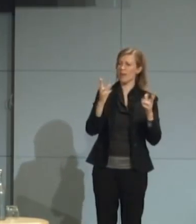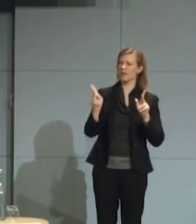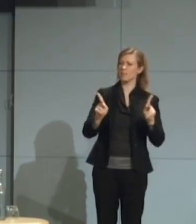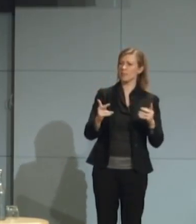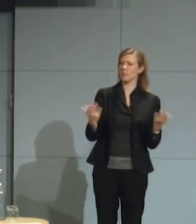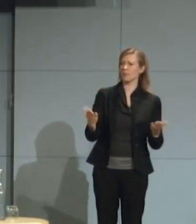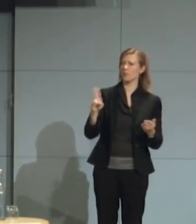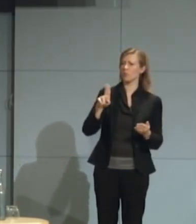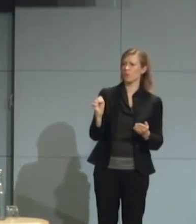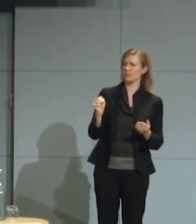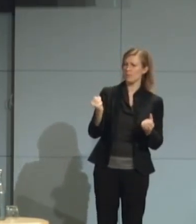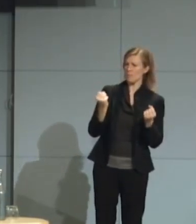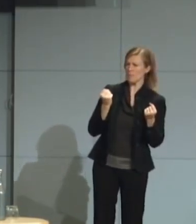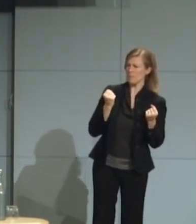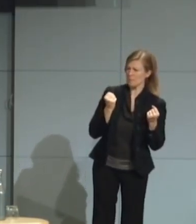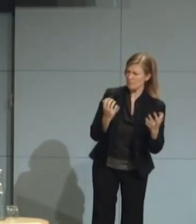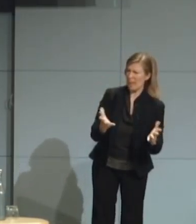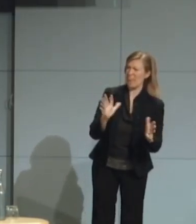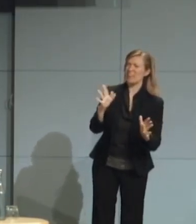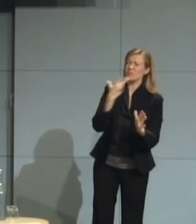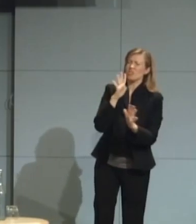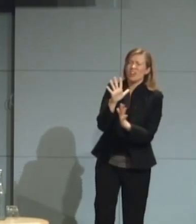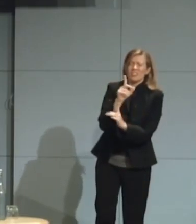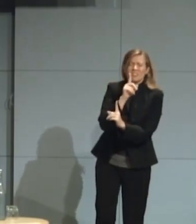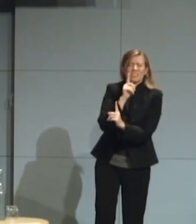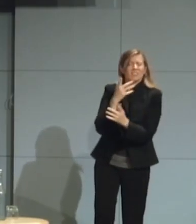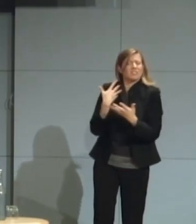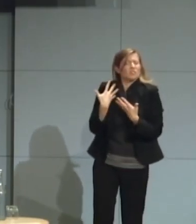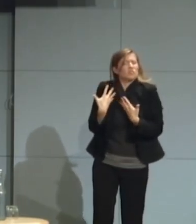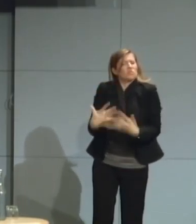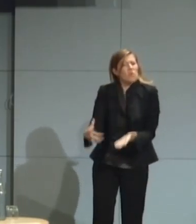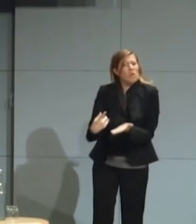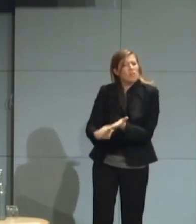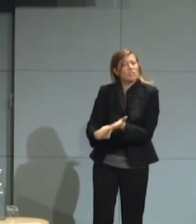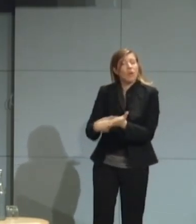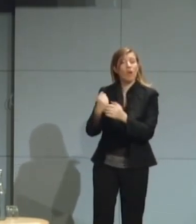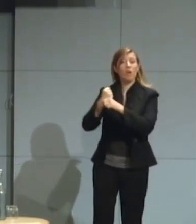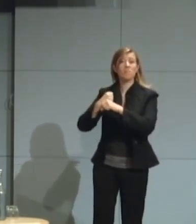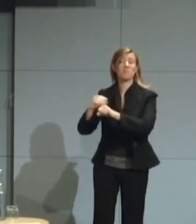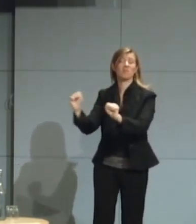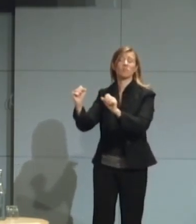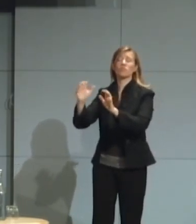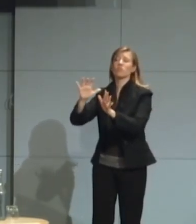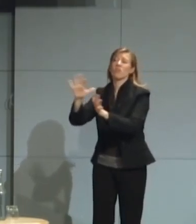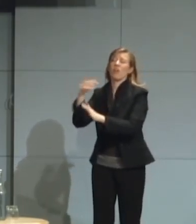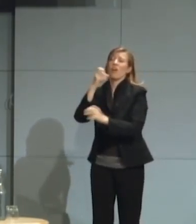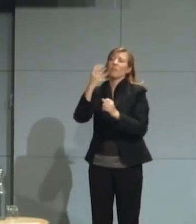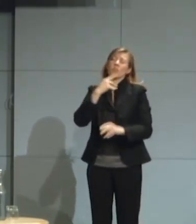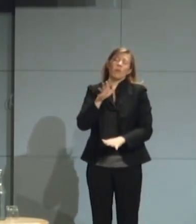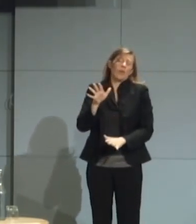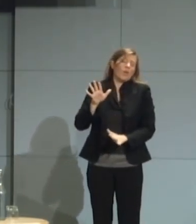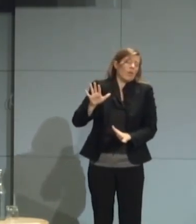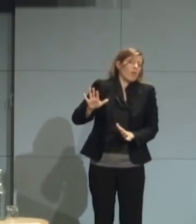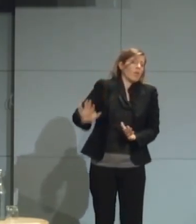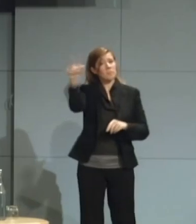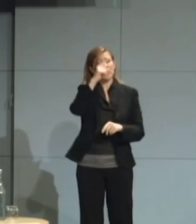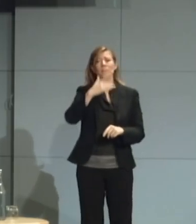Canada and Bermuda on issues of comparative racism, race and education,